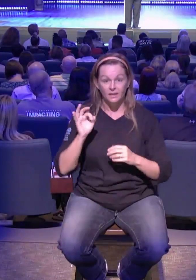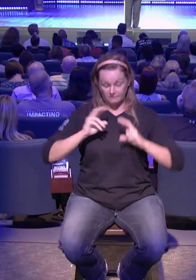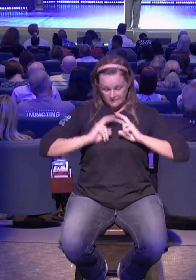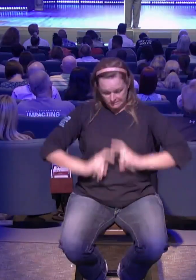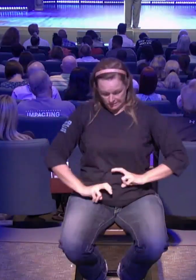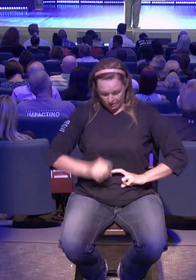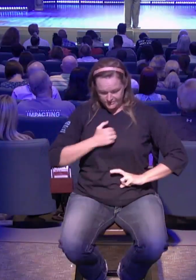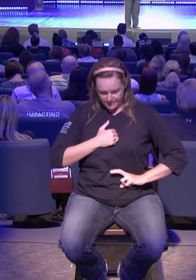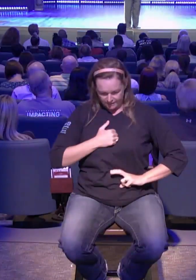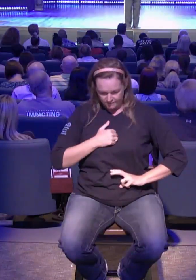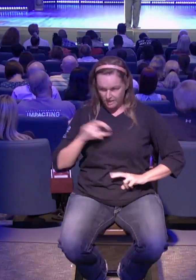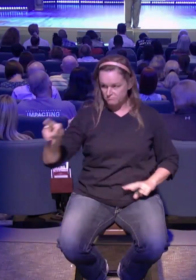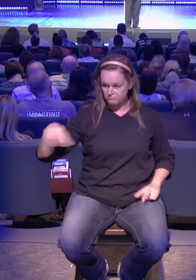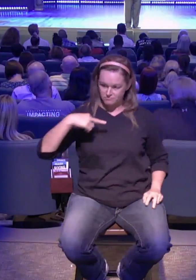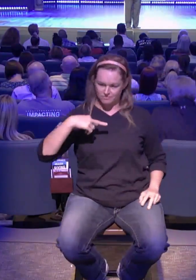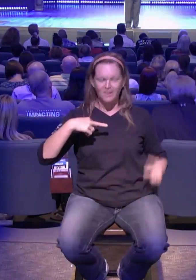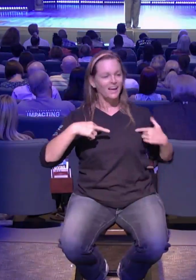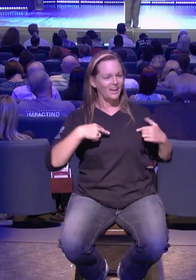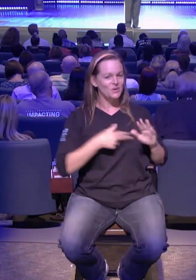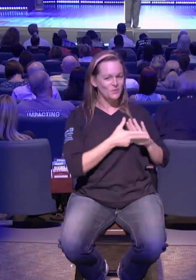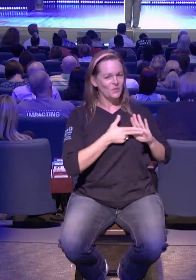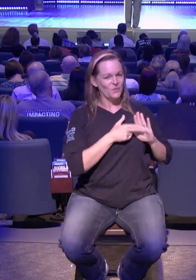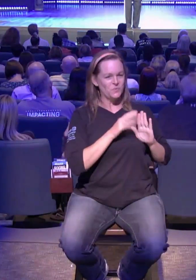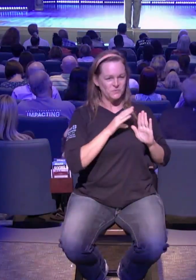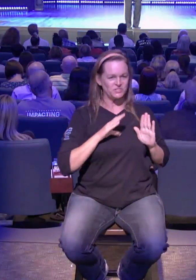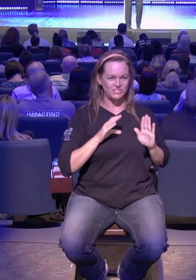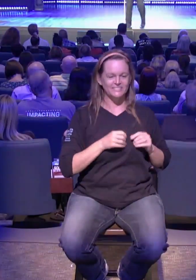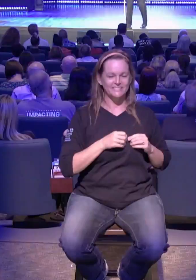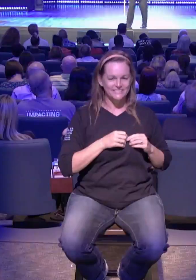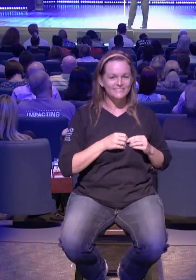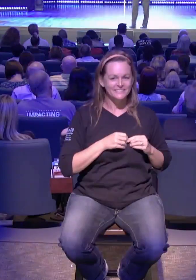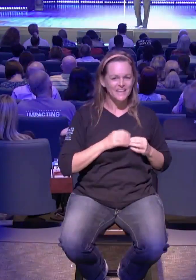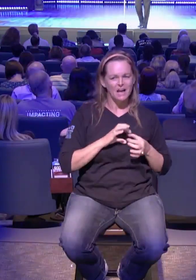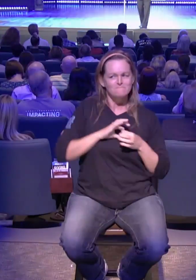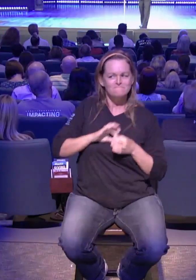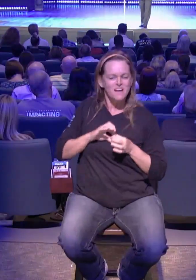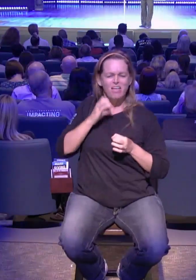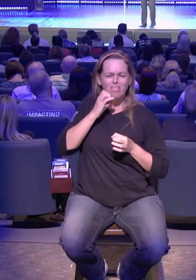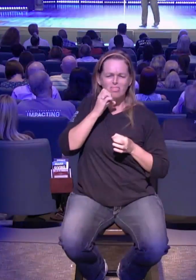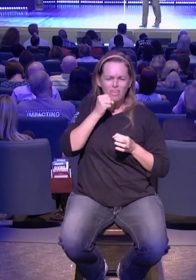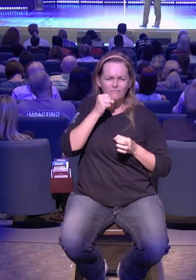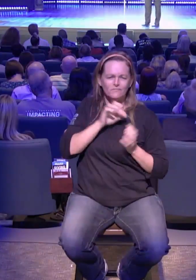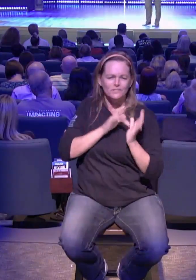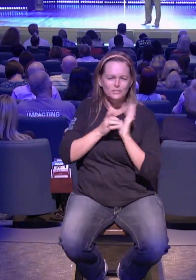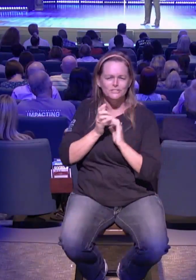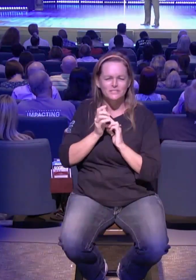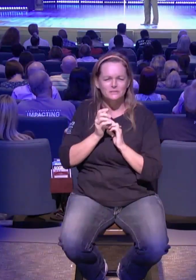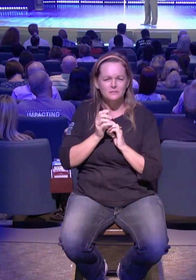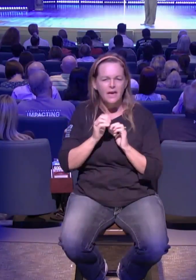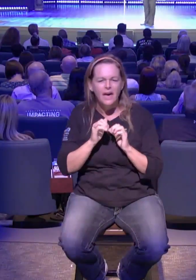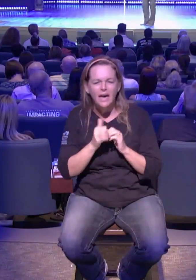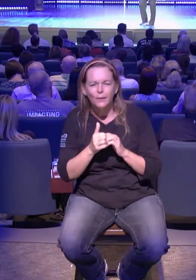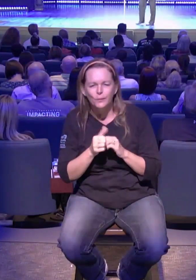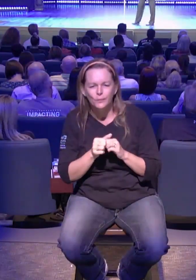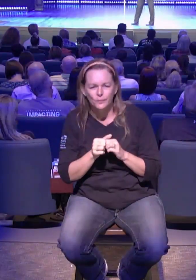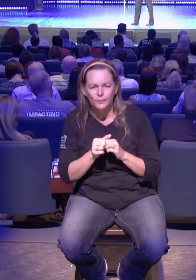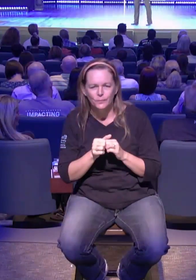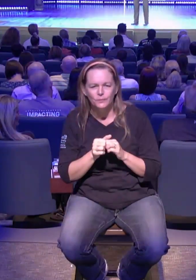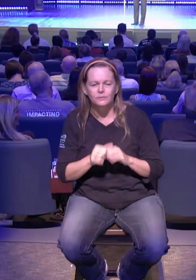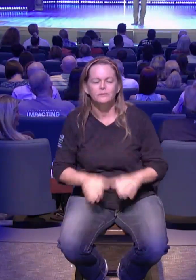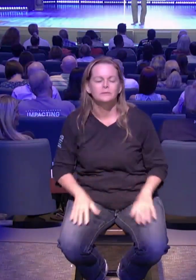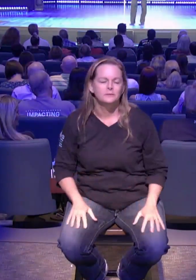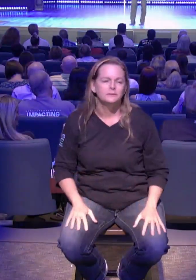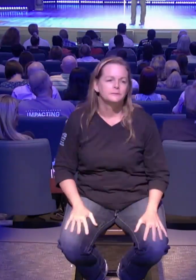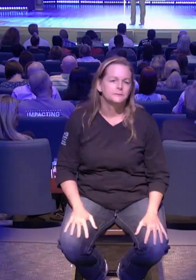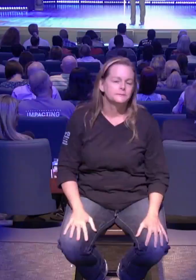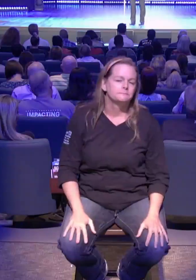the evidence that we have been with him. Because one of the greatest traits of when we have been